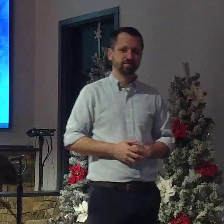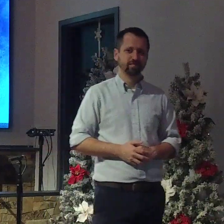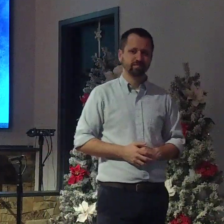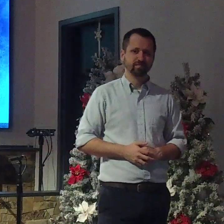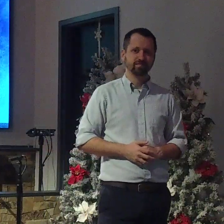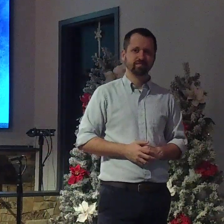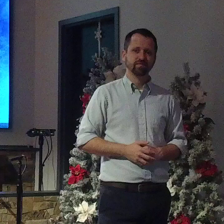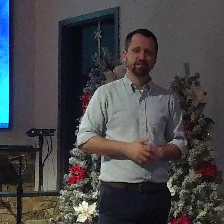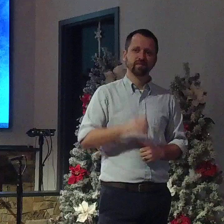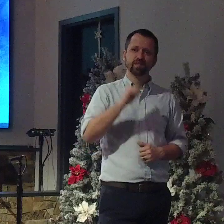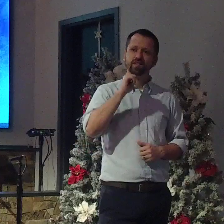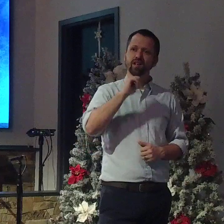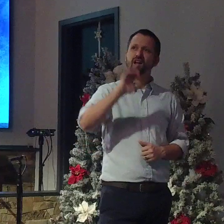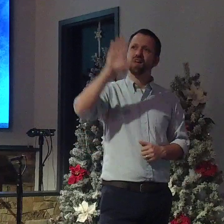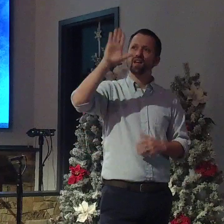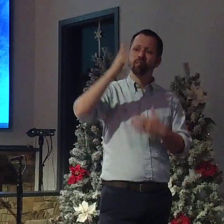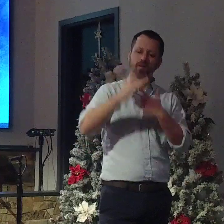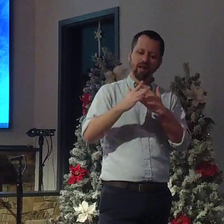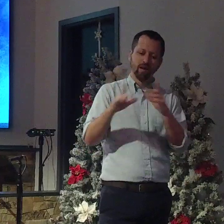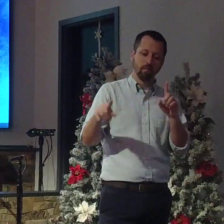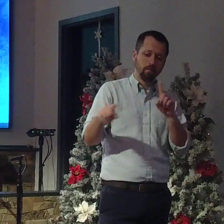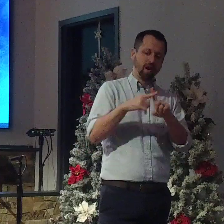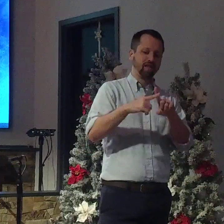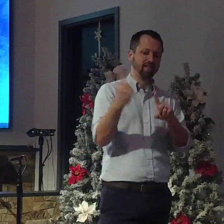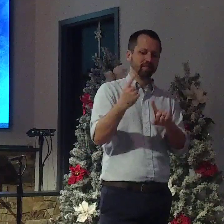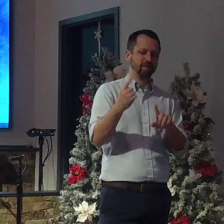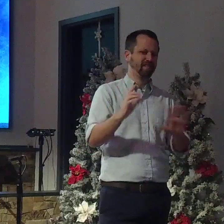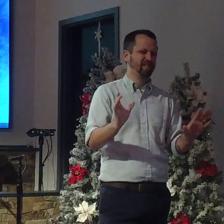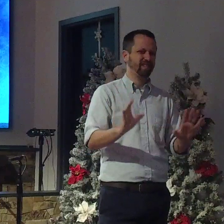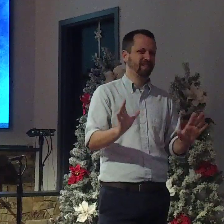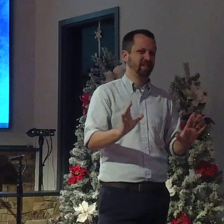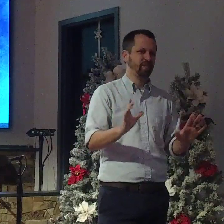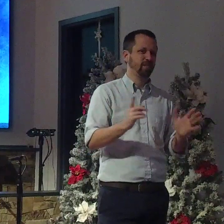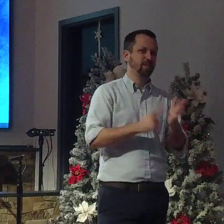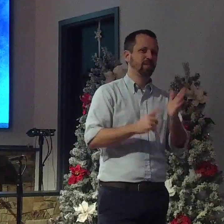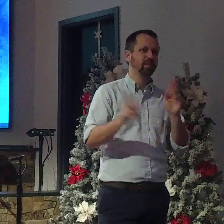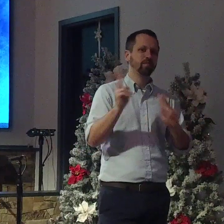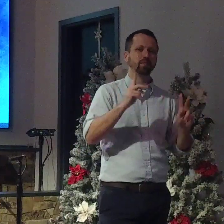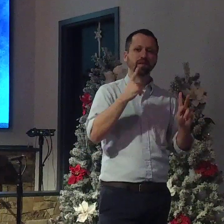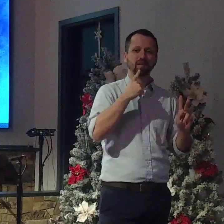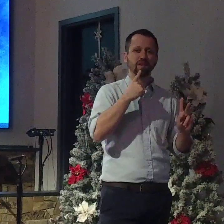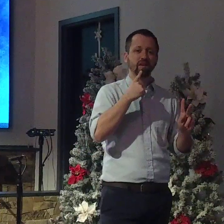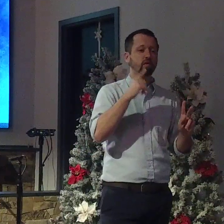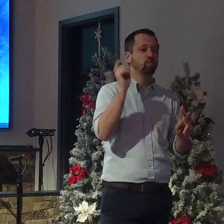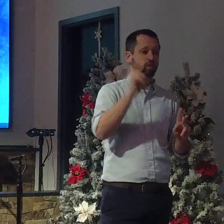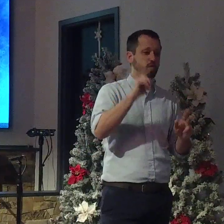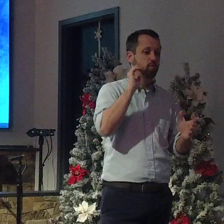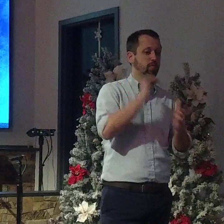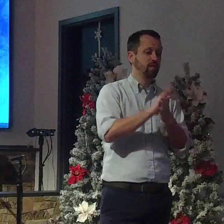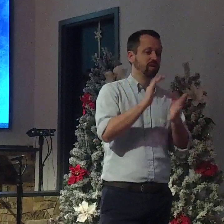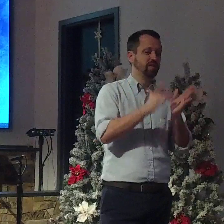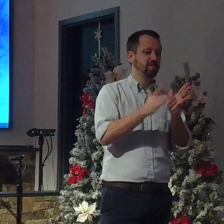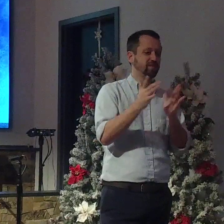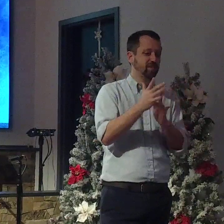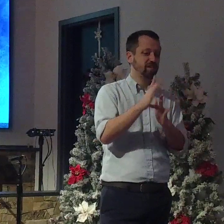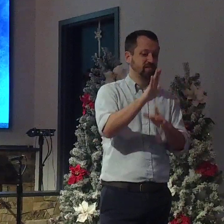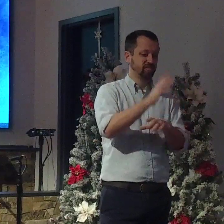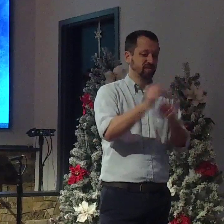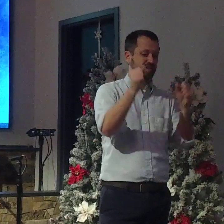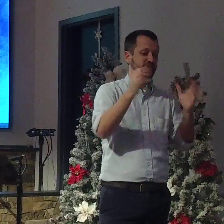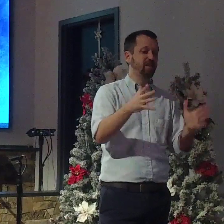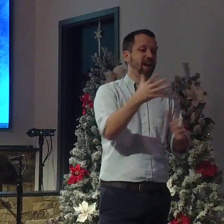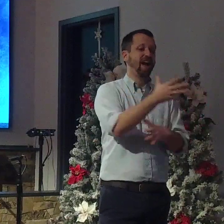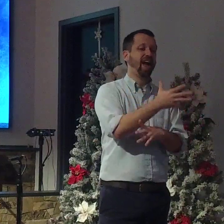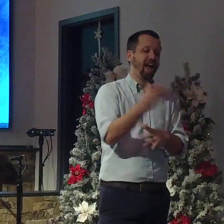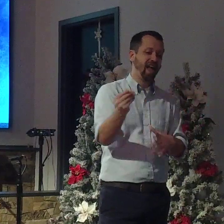Go ahead and go to chapter 10, Hebrews chapter 10. Now, when the Bible refers to Jesus' blood, we read that verse a little bit earlier from